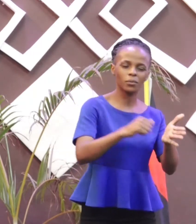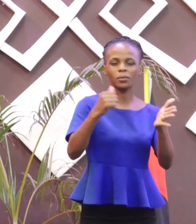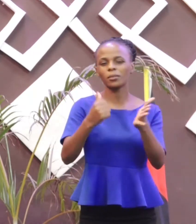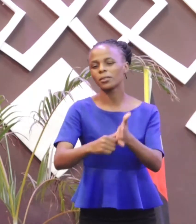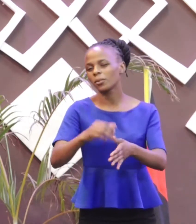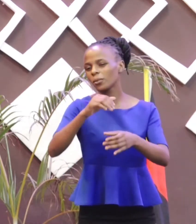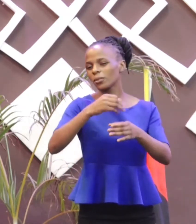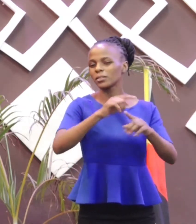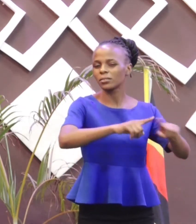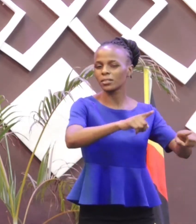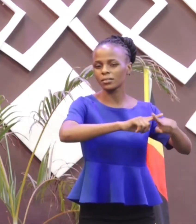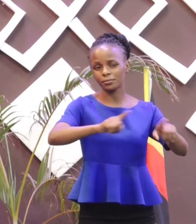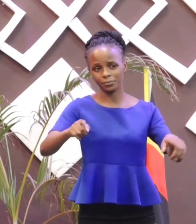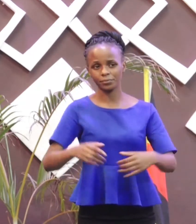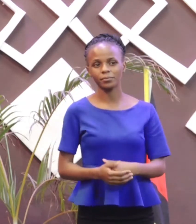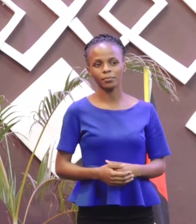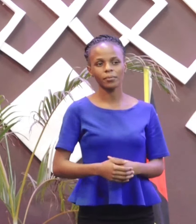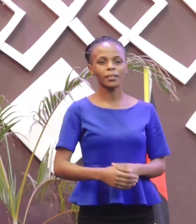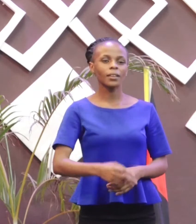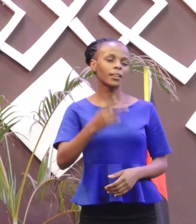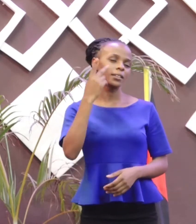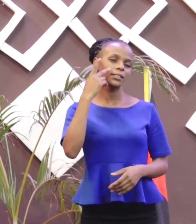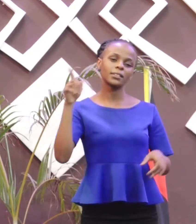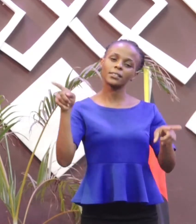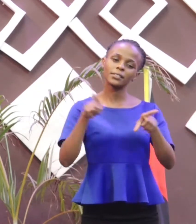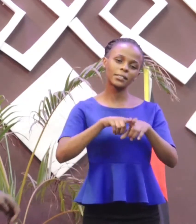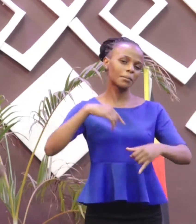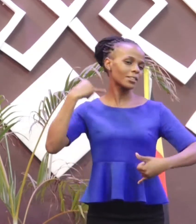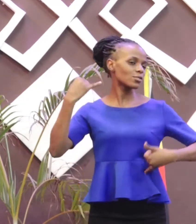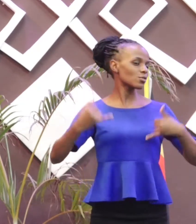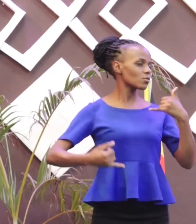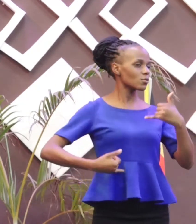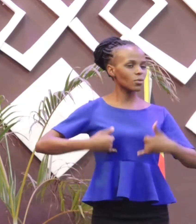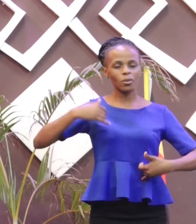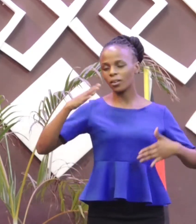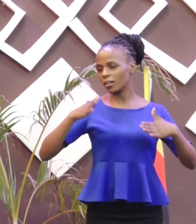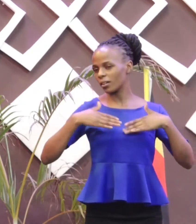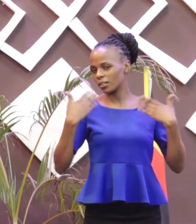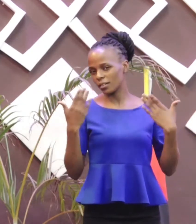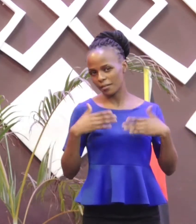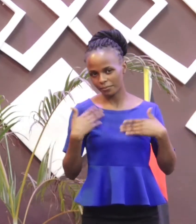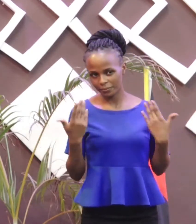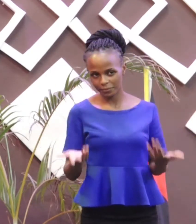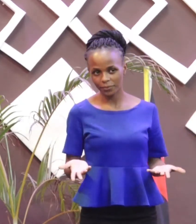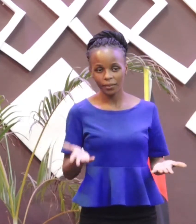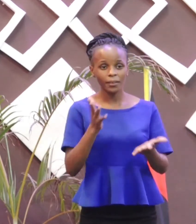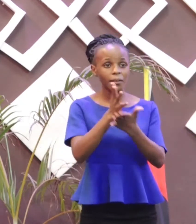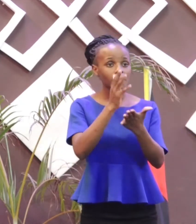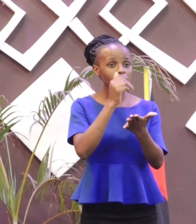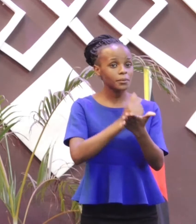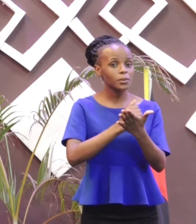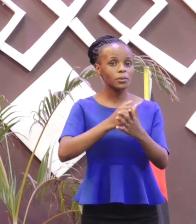ebigezo n'ebisoomoozo ebyenjawulo, consider it pure joy. Sanyuka, bijagulizeemu. Because